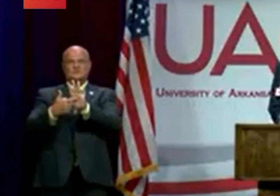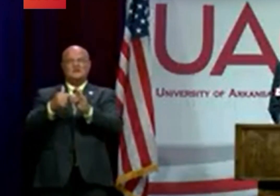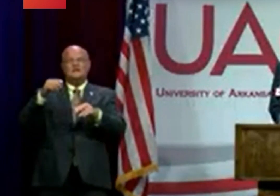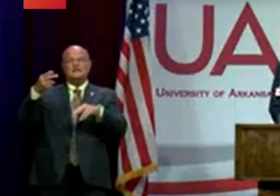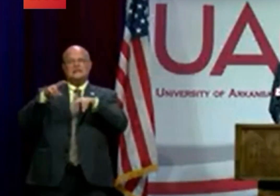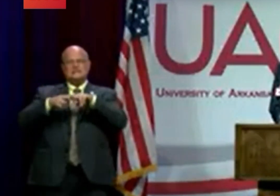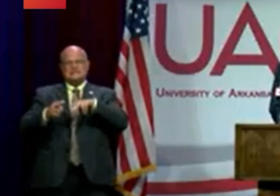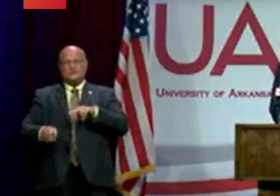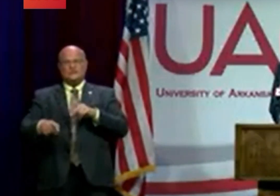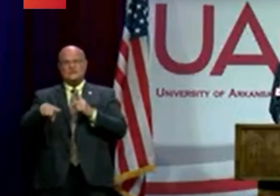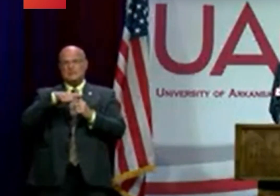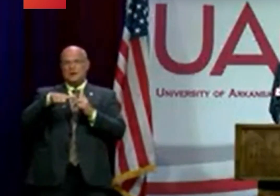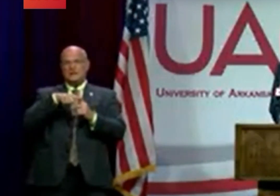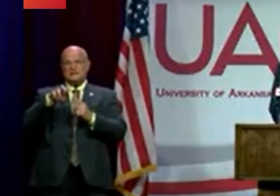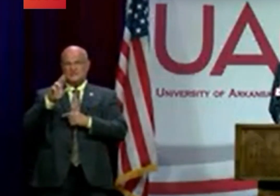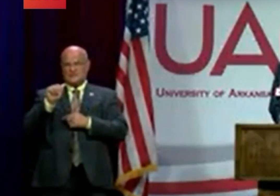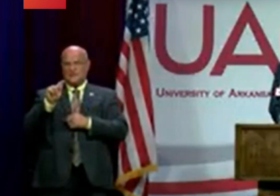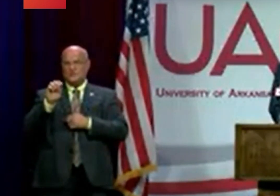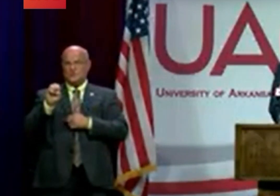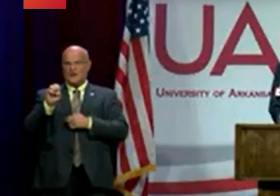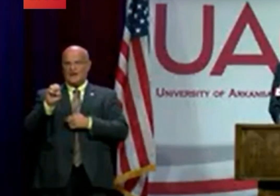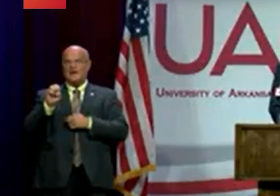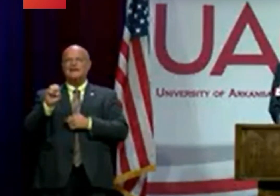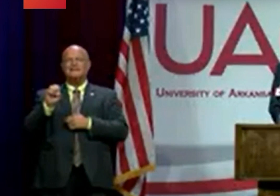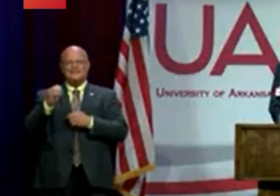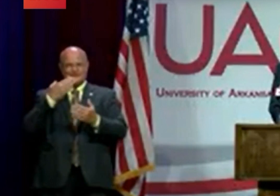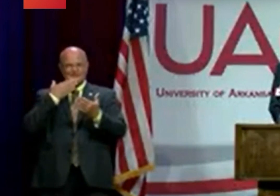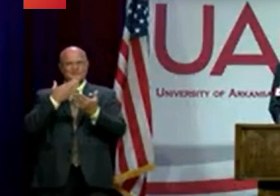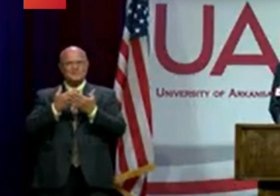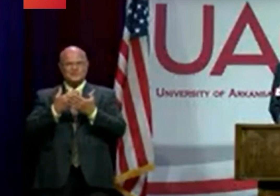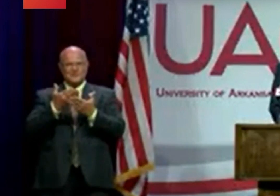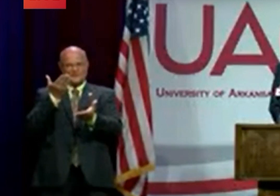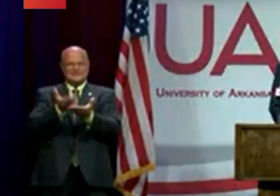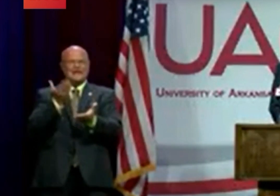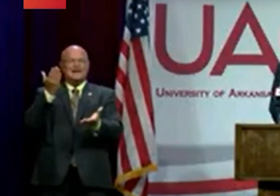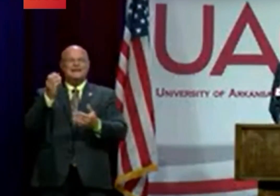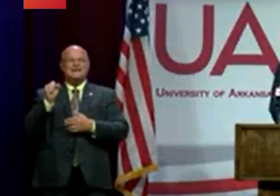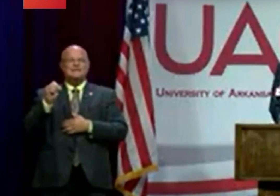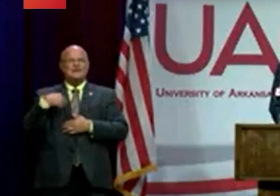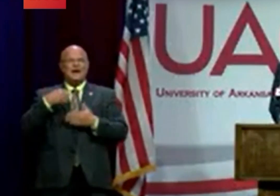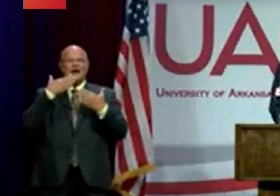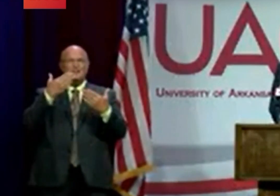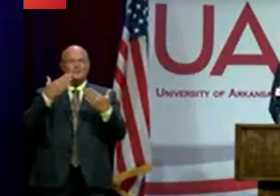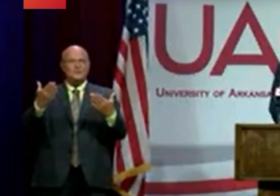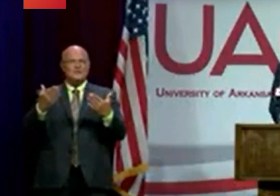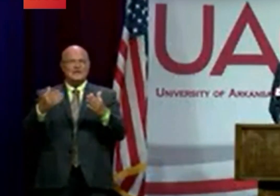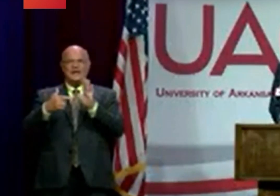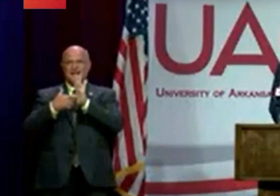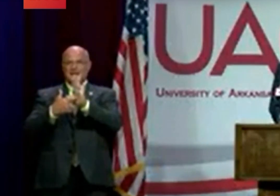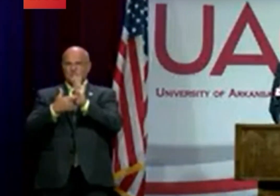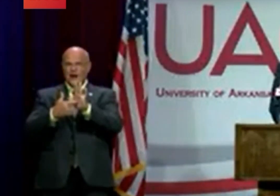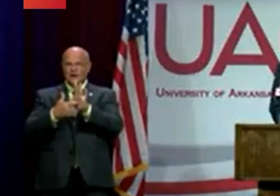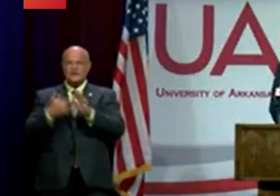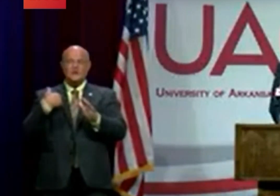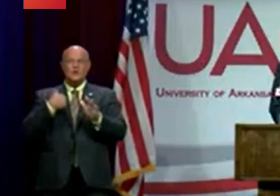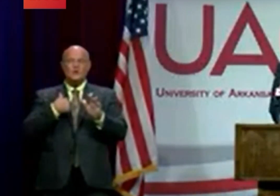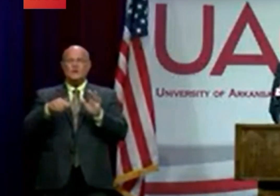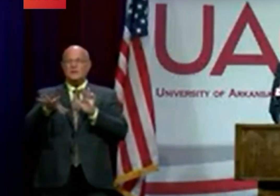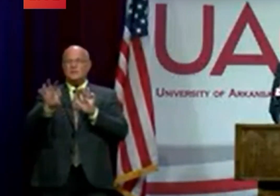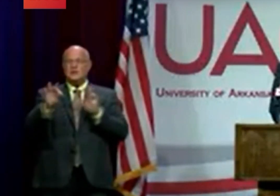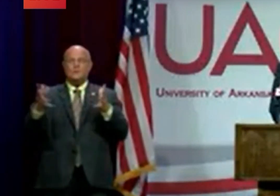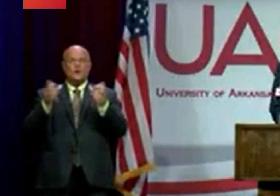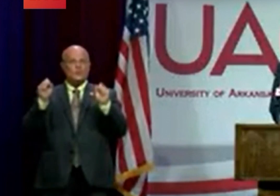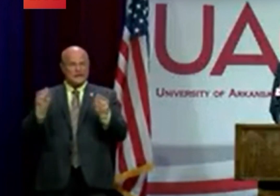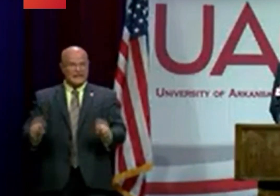of the positivity rate in Arkansas, which is a good sign. And so I appreciate the modeling. We pick out what we can